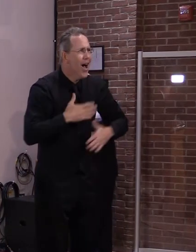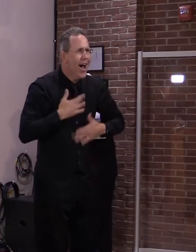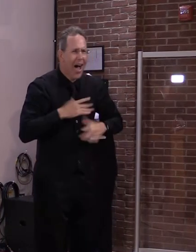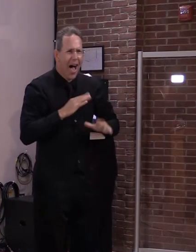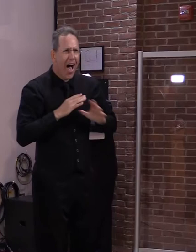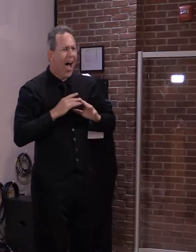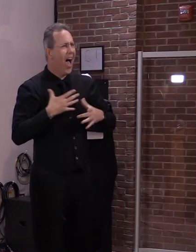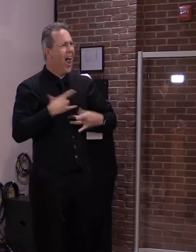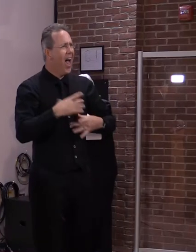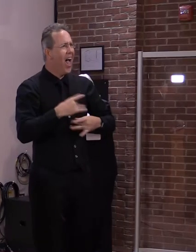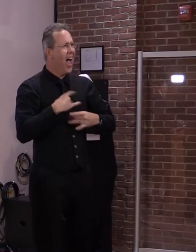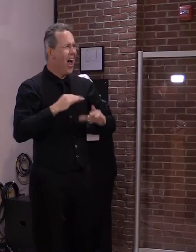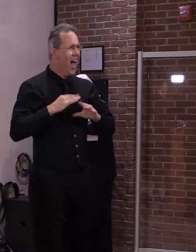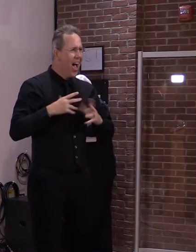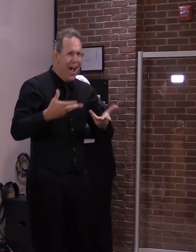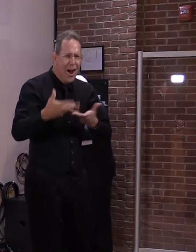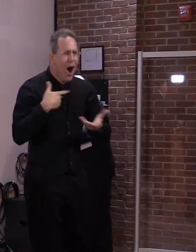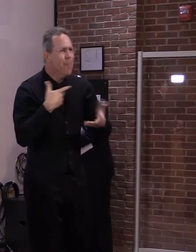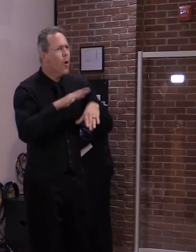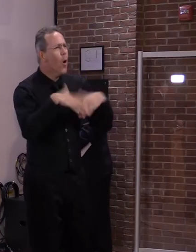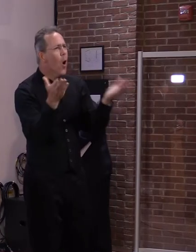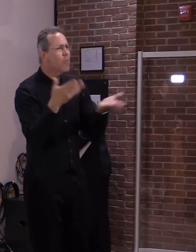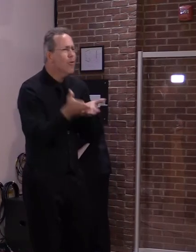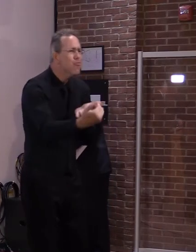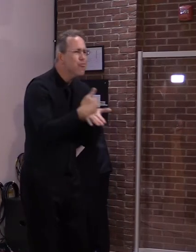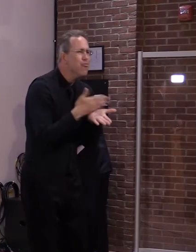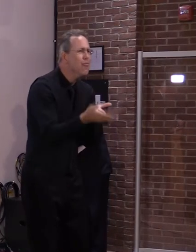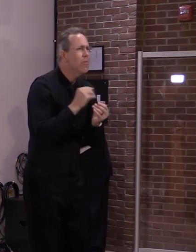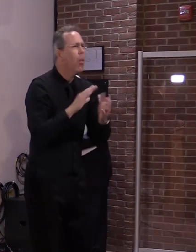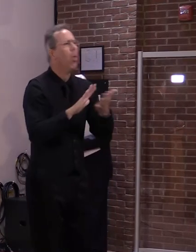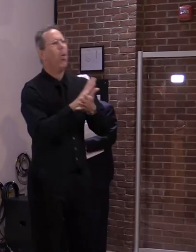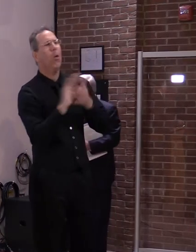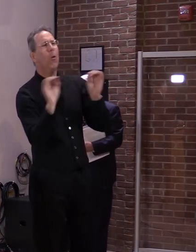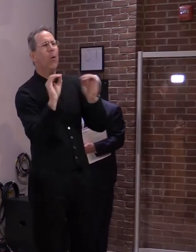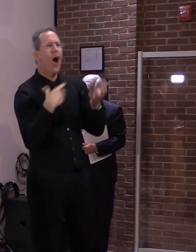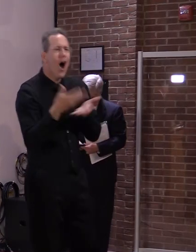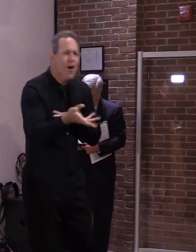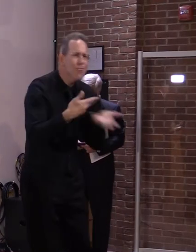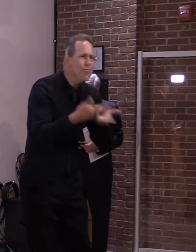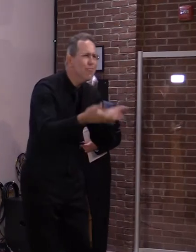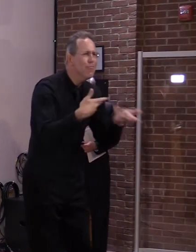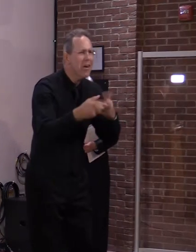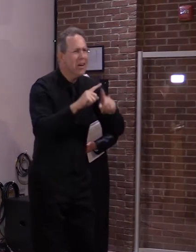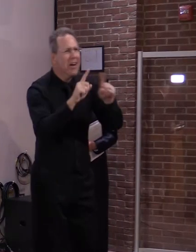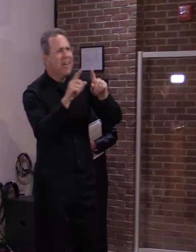continue that that approach in some form on an ongoing basis.